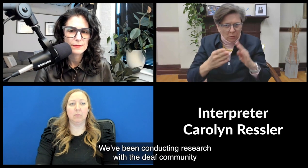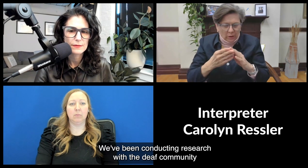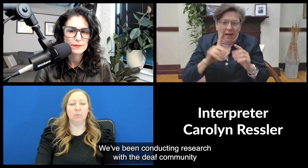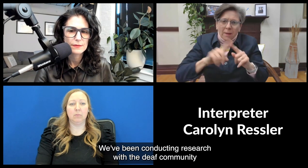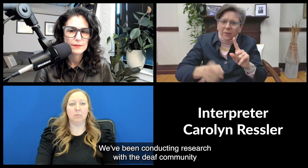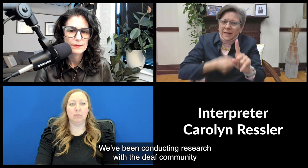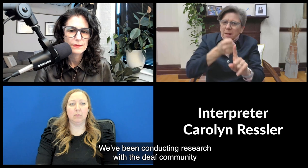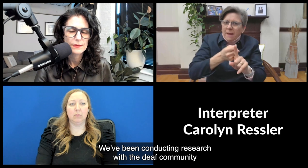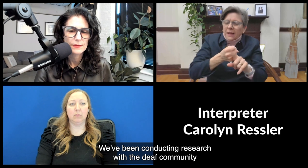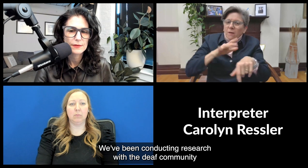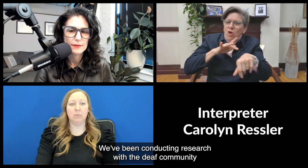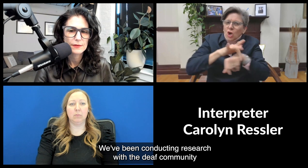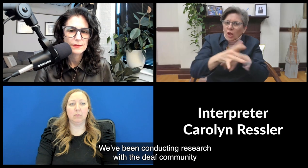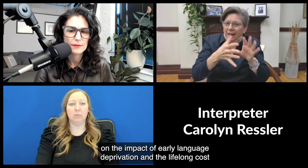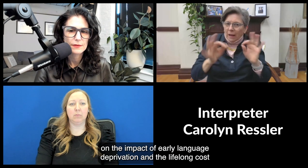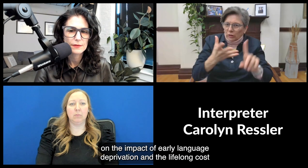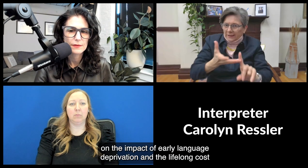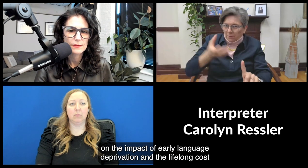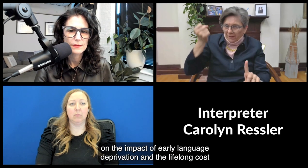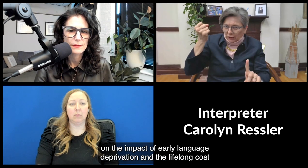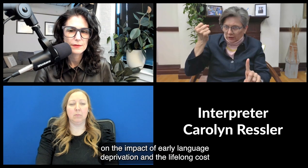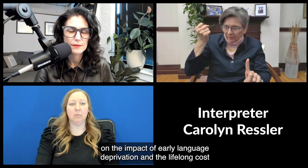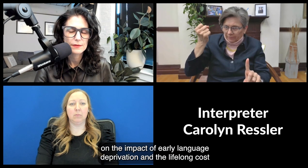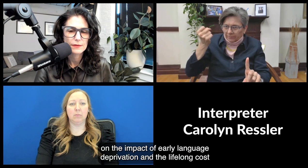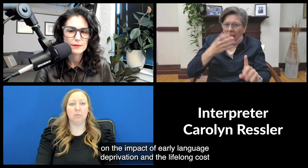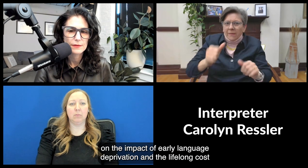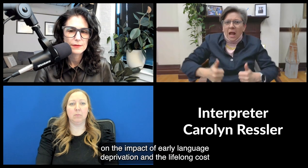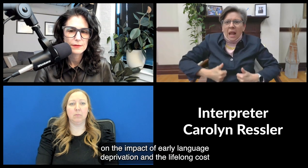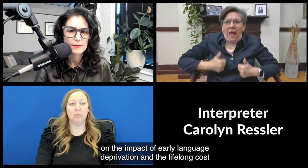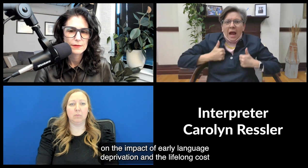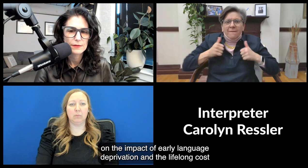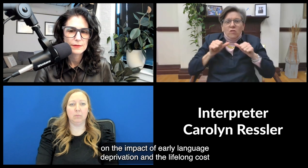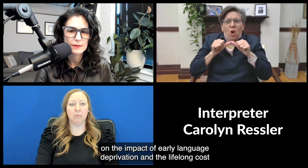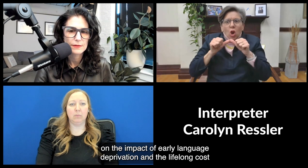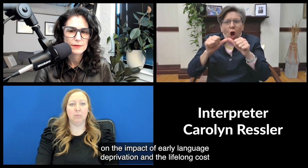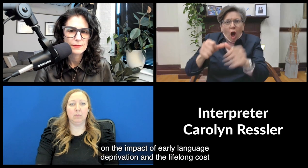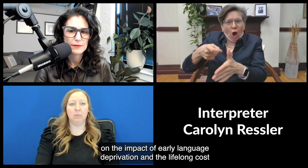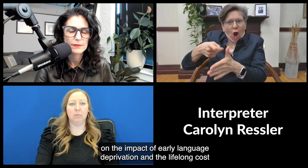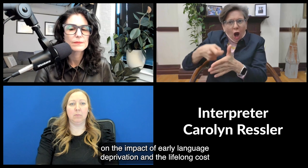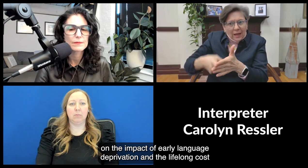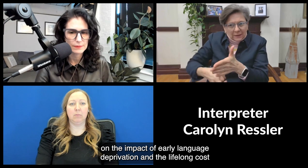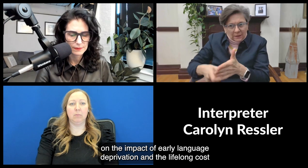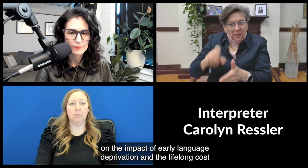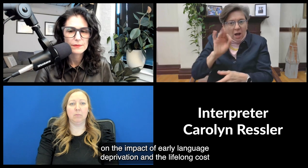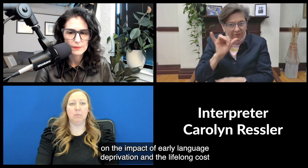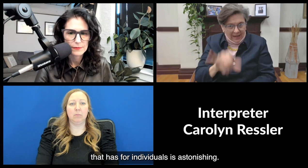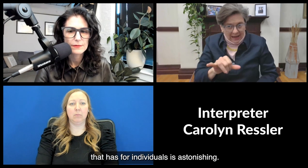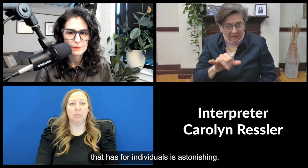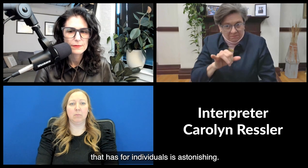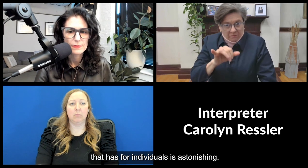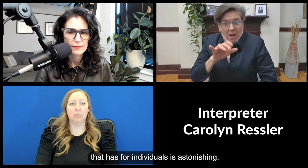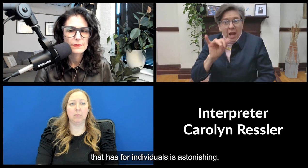we've been conducting research with the deaf community on the impact of early language deprivation and the lifelong